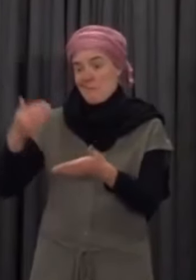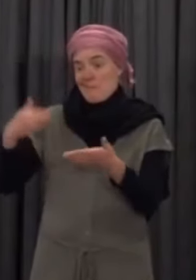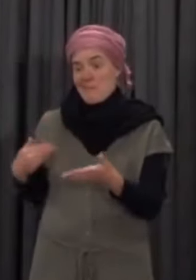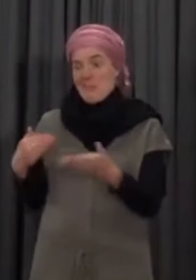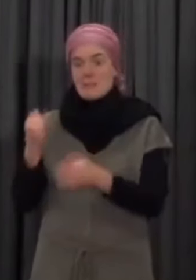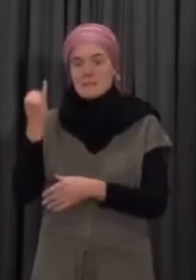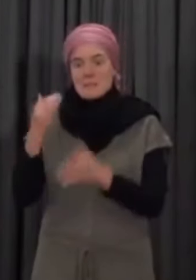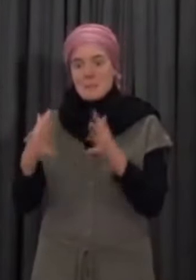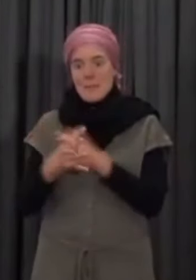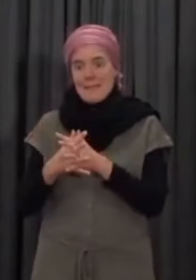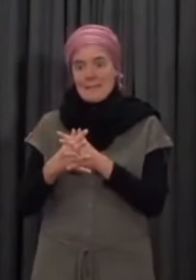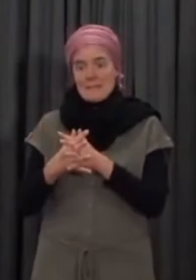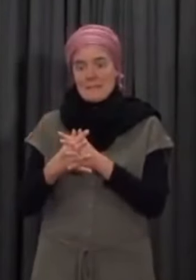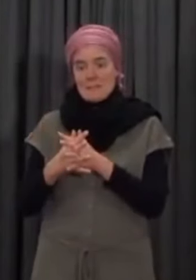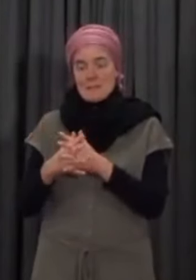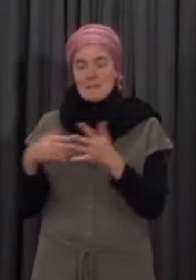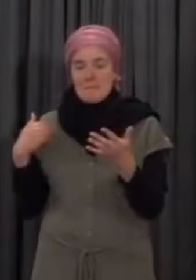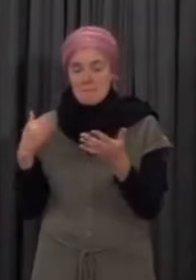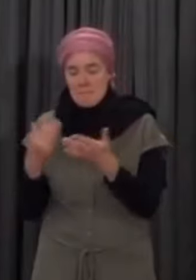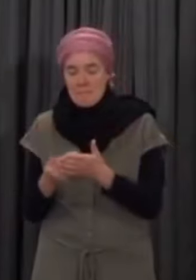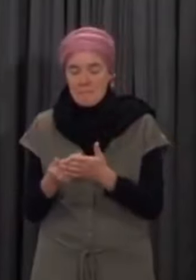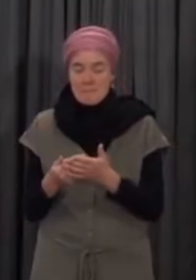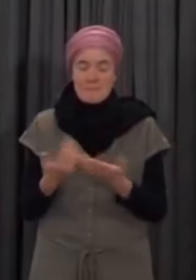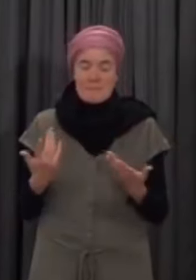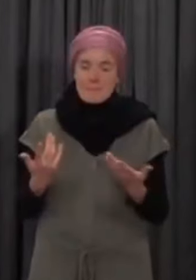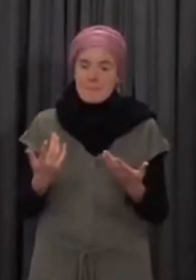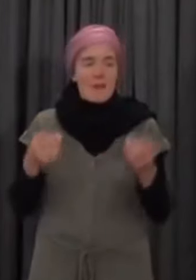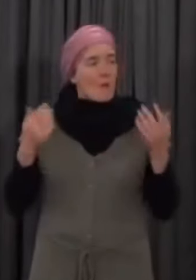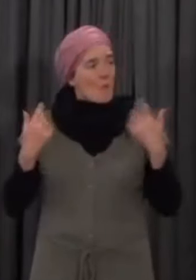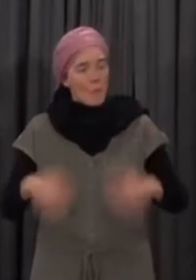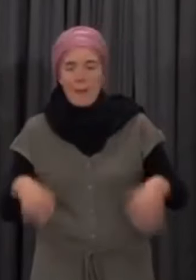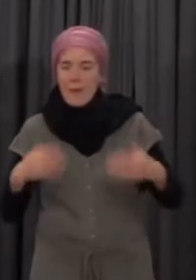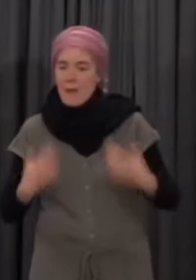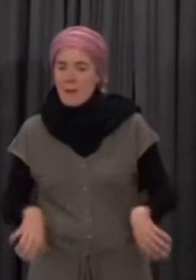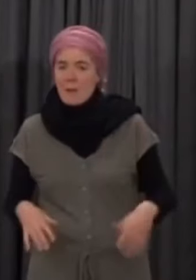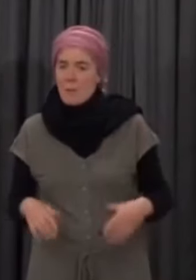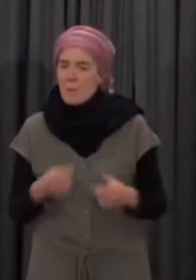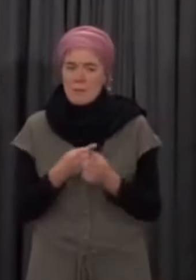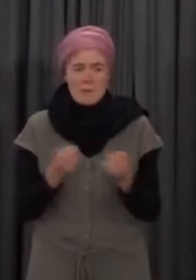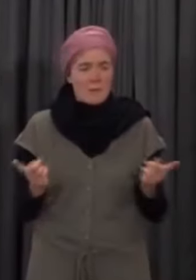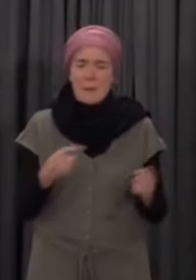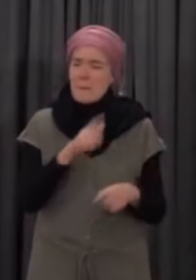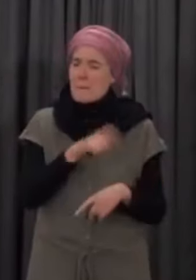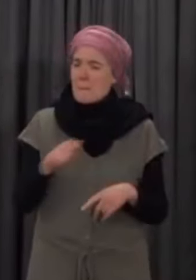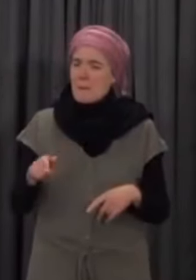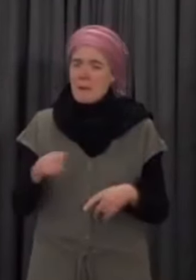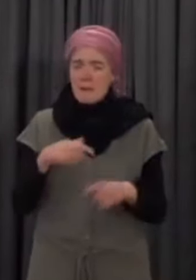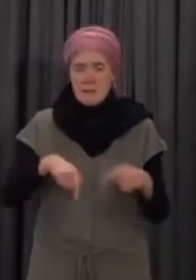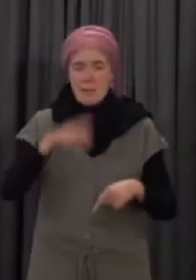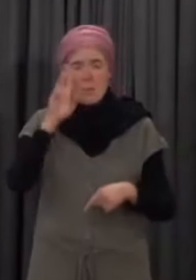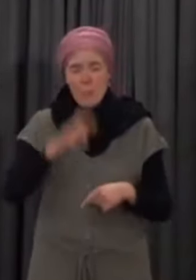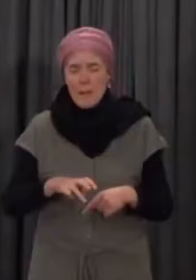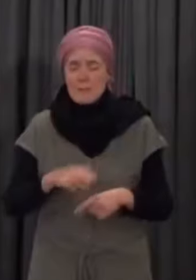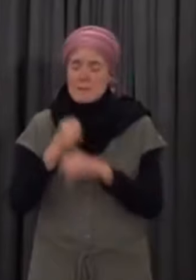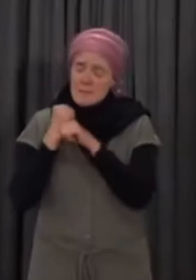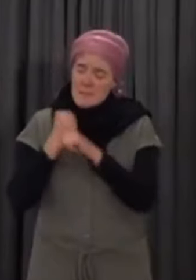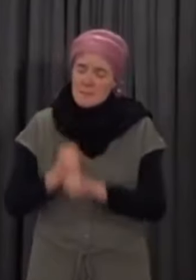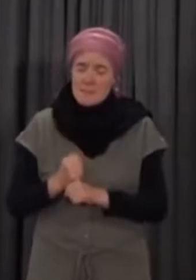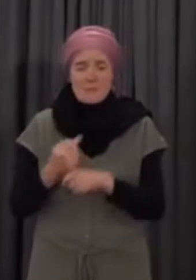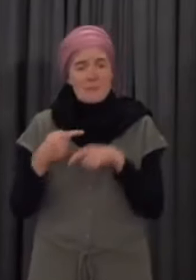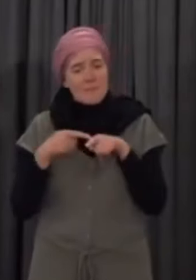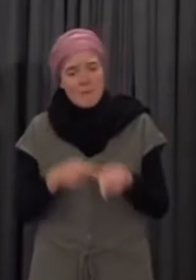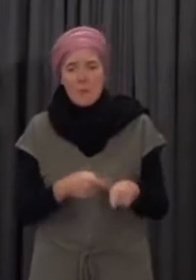would take is the astonishing commitment the people in Wales have shown to complying with the regime we have